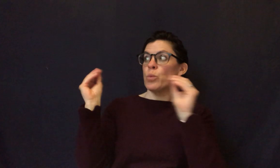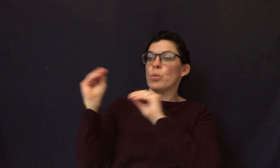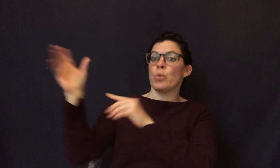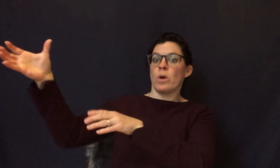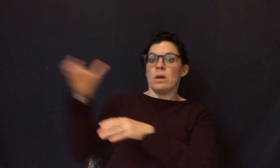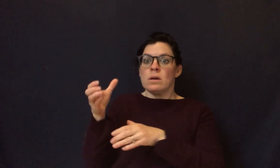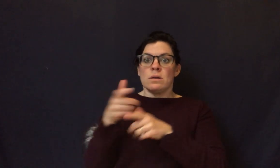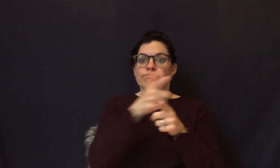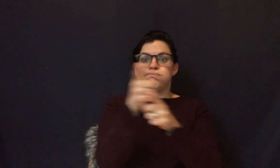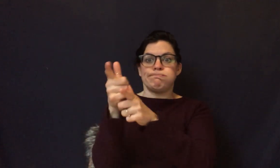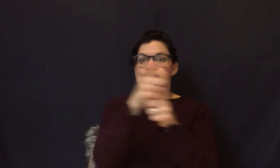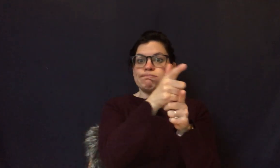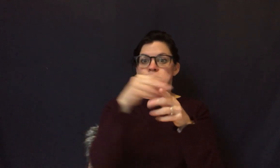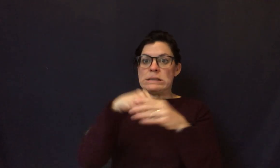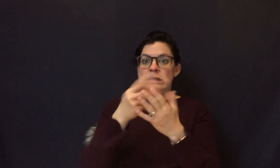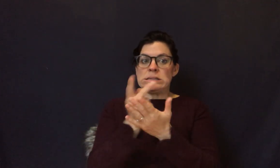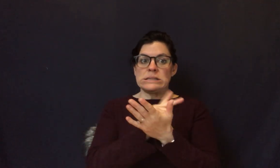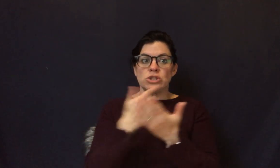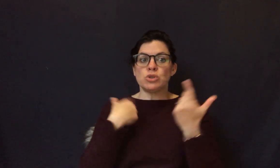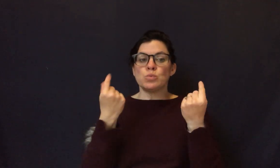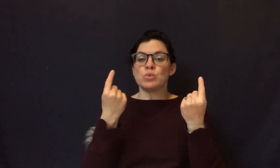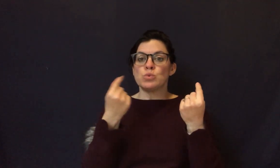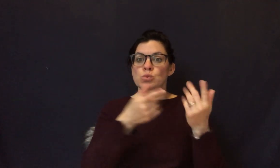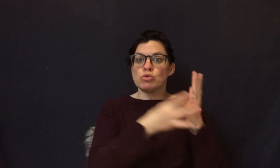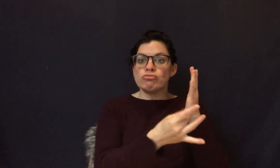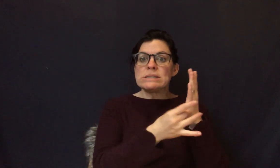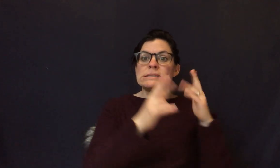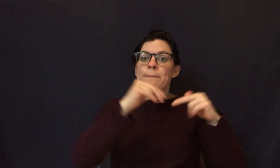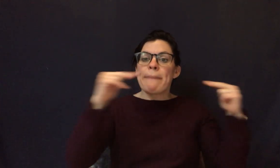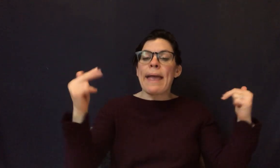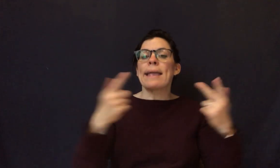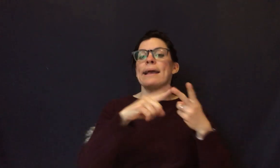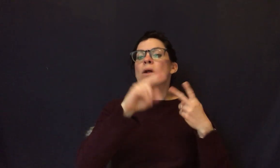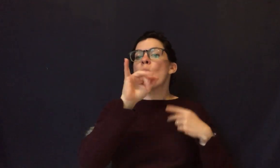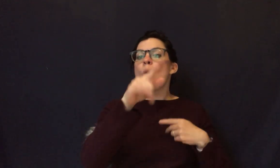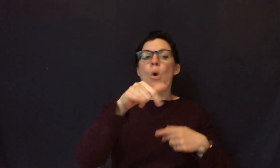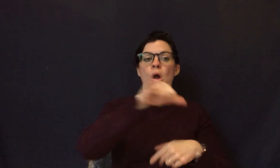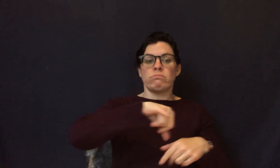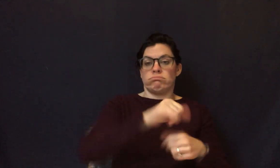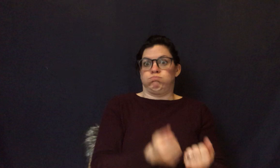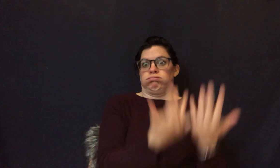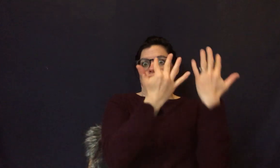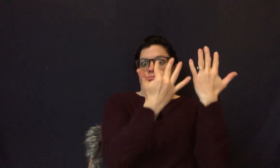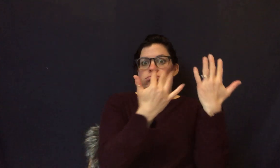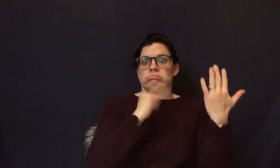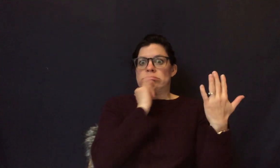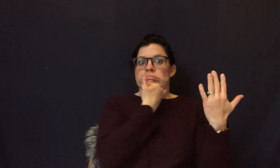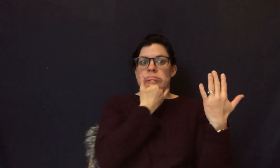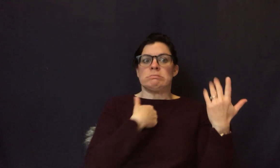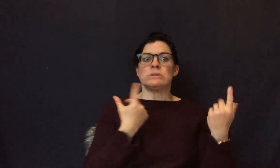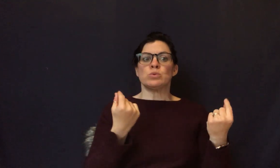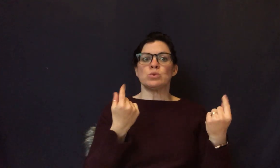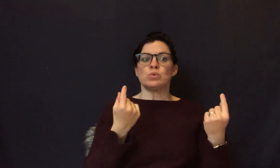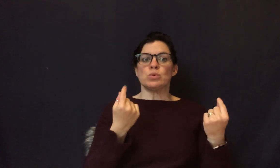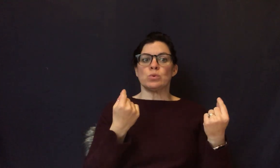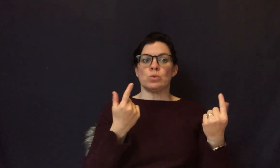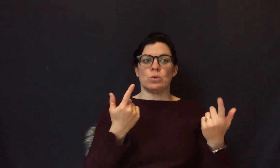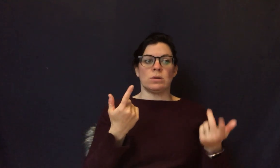I was gonna say like hit it with a rag, but I don't know if that's correct. Hit it with a rag. No, you don't want to hit it